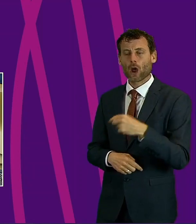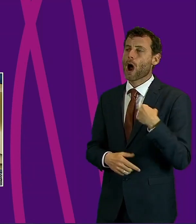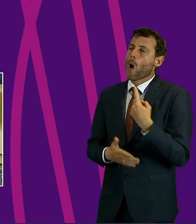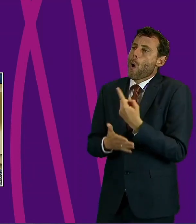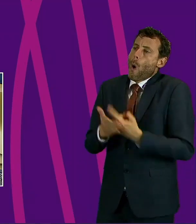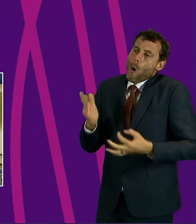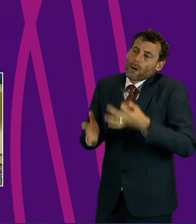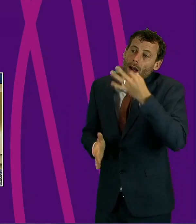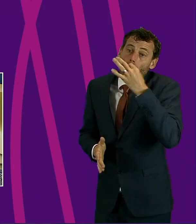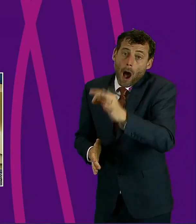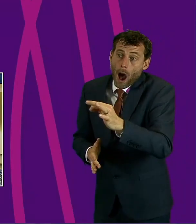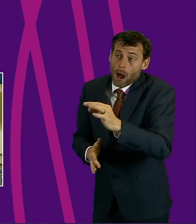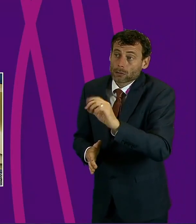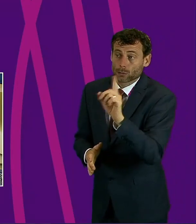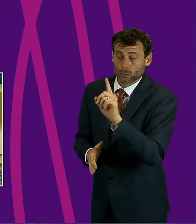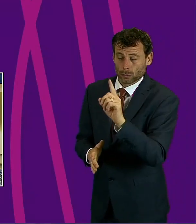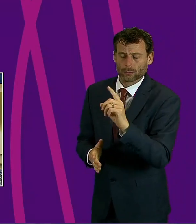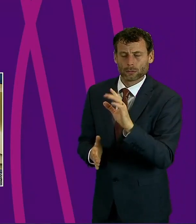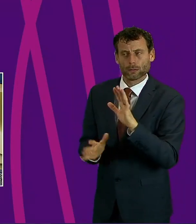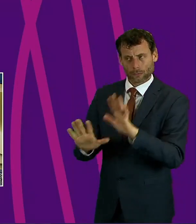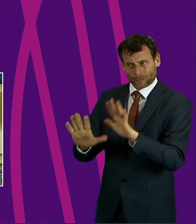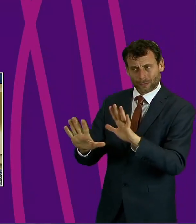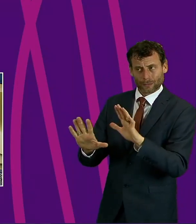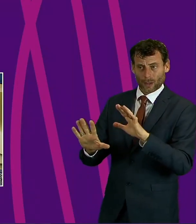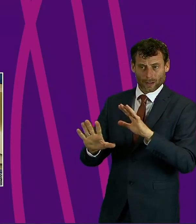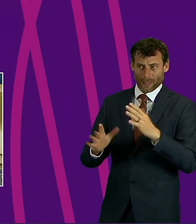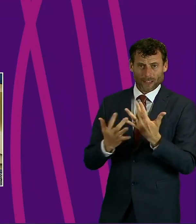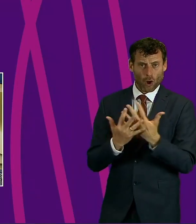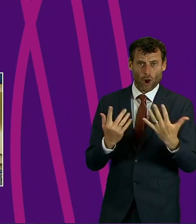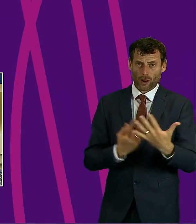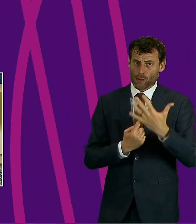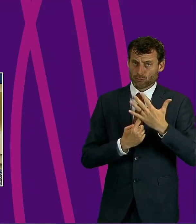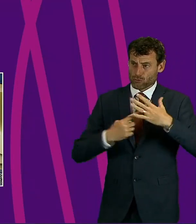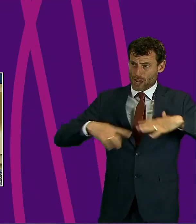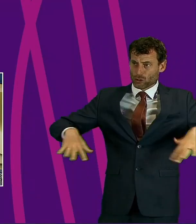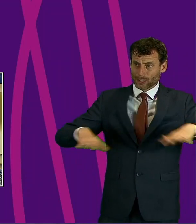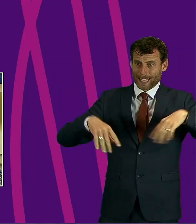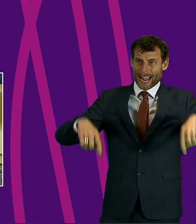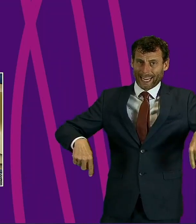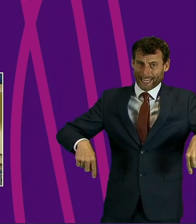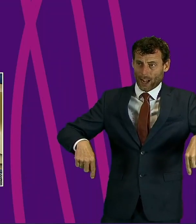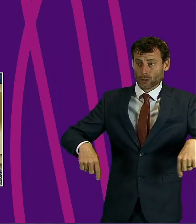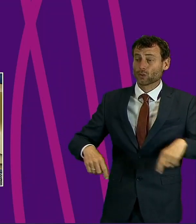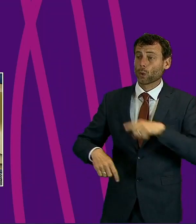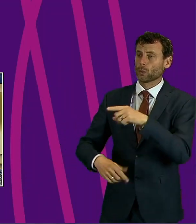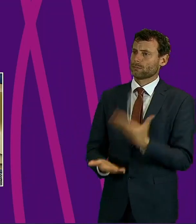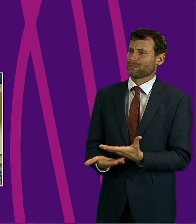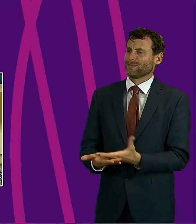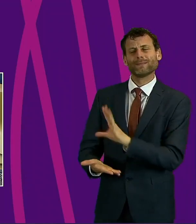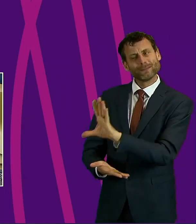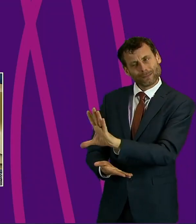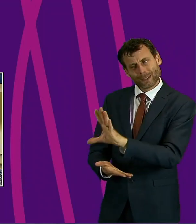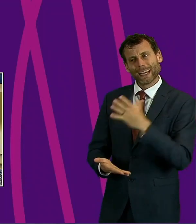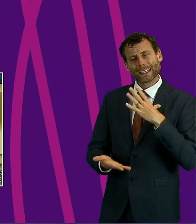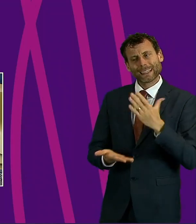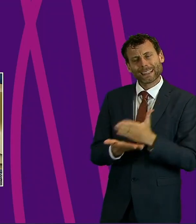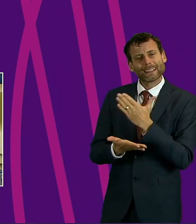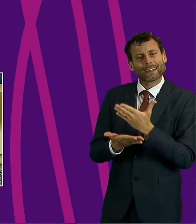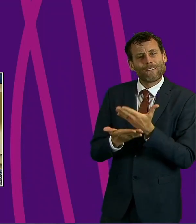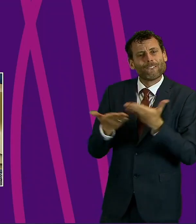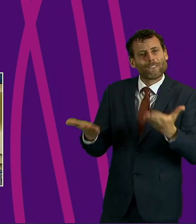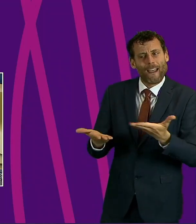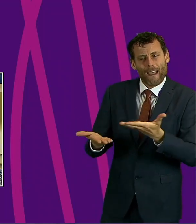little bit of understanding about the multitude of pressures that the people with responsibility of answering these questions are working under right now, which I hope